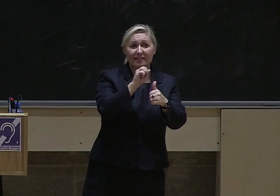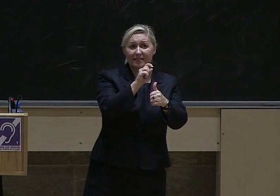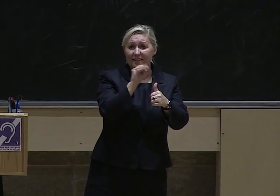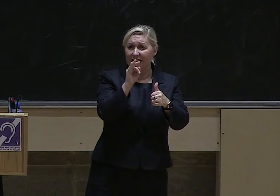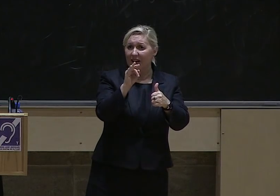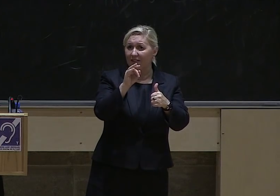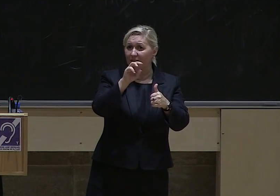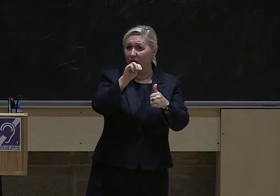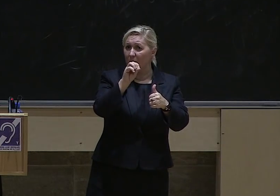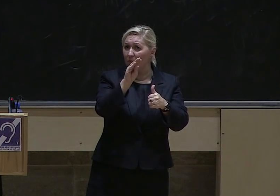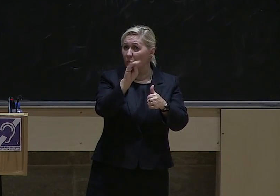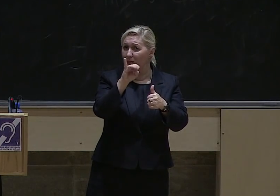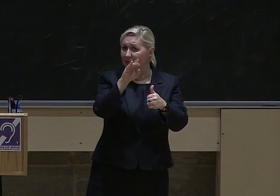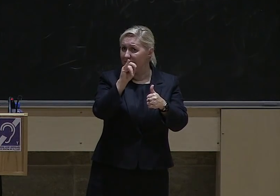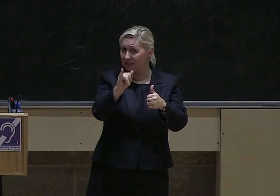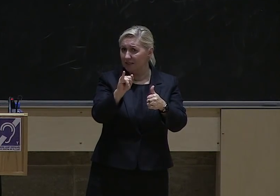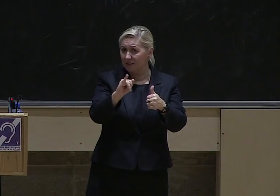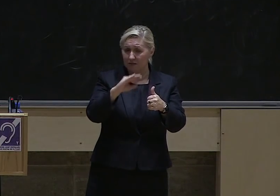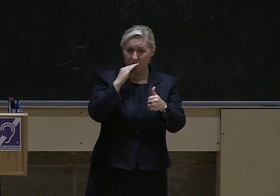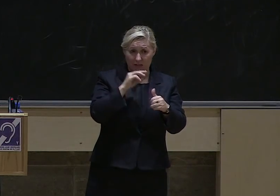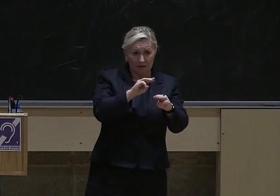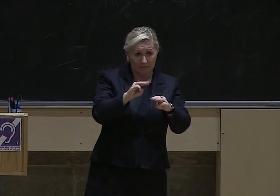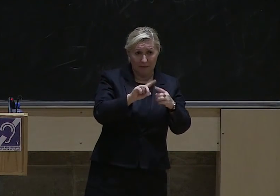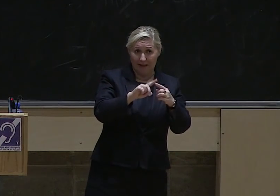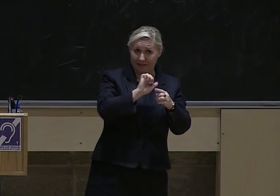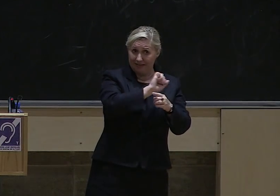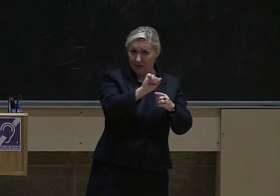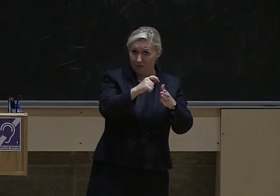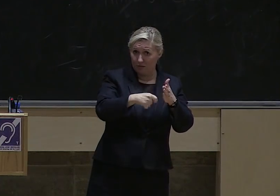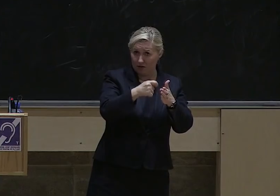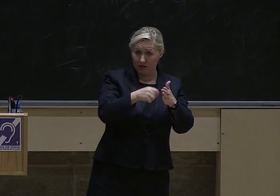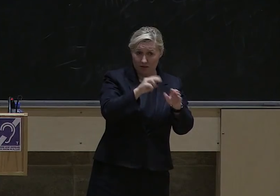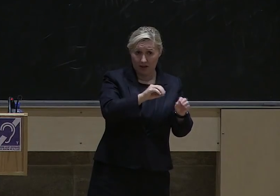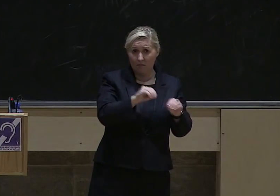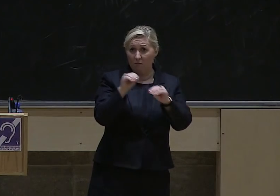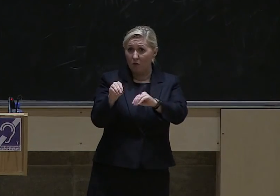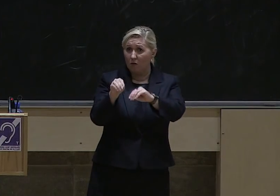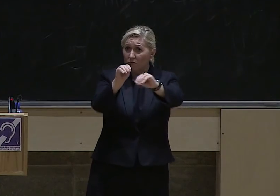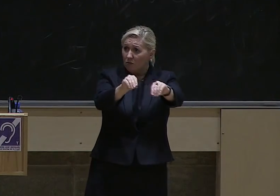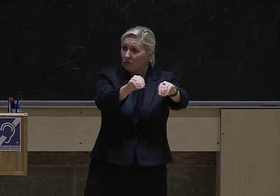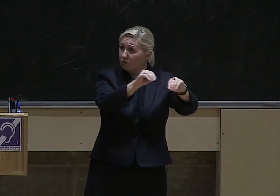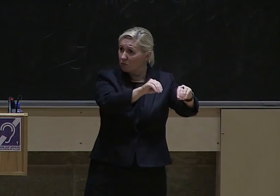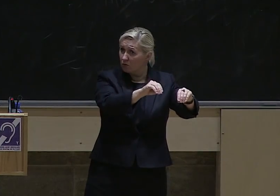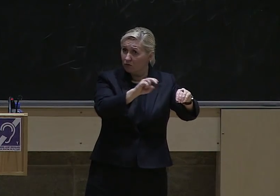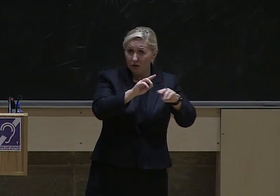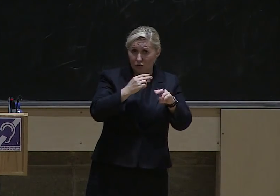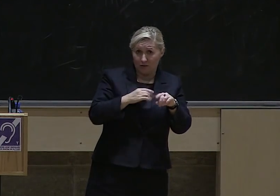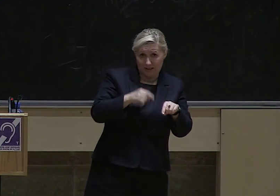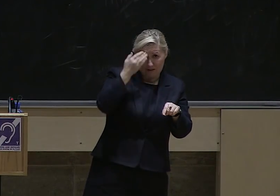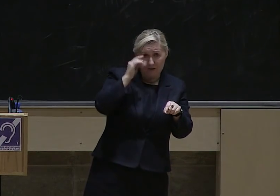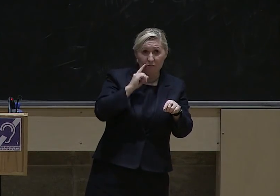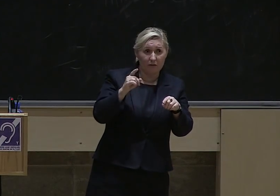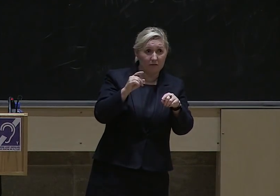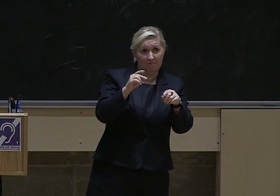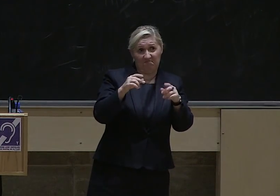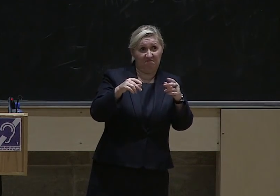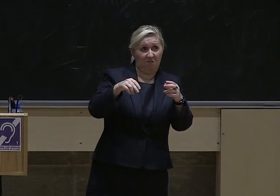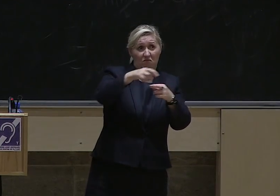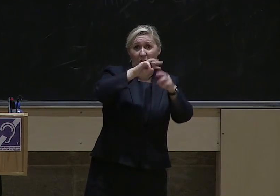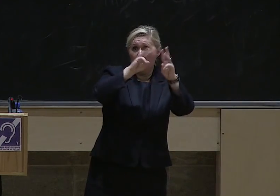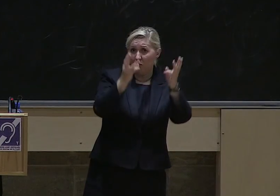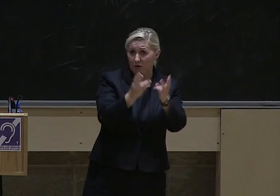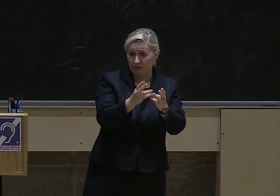and easily between institutions and countries. And second, there's the development of global academic networks and